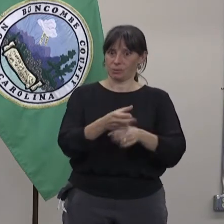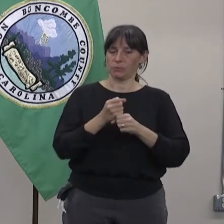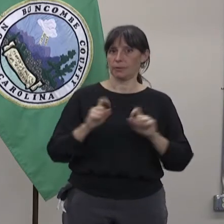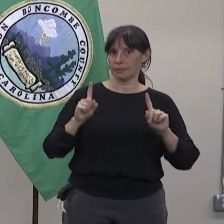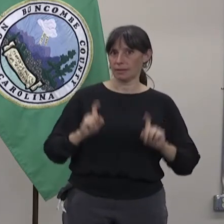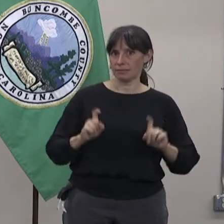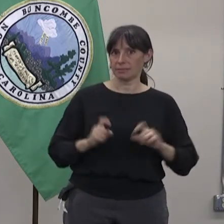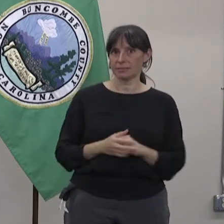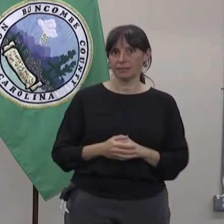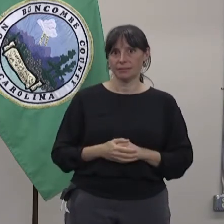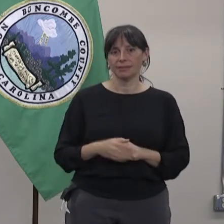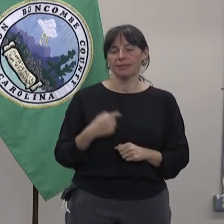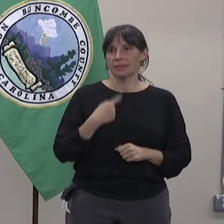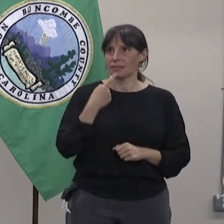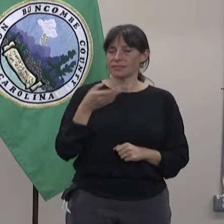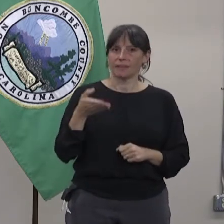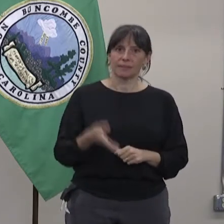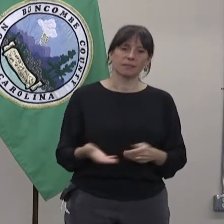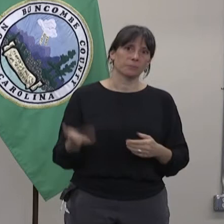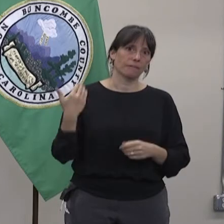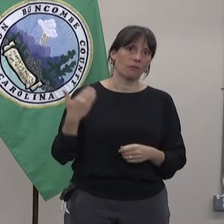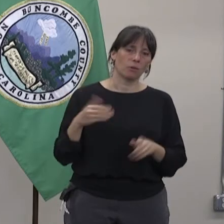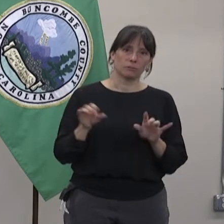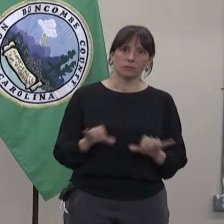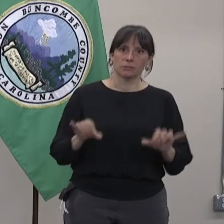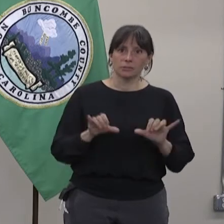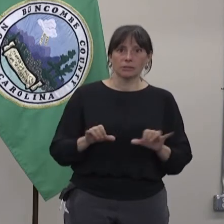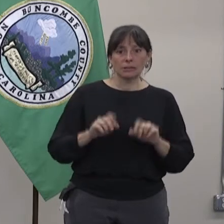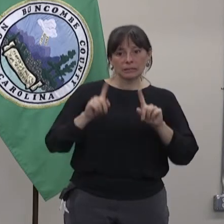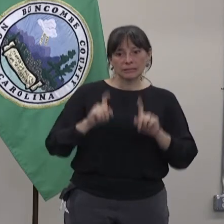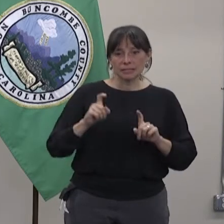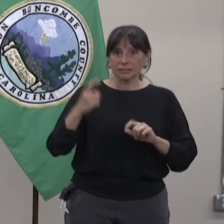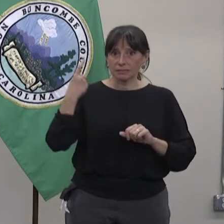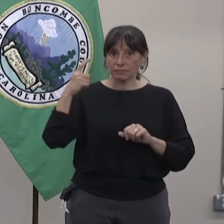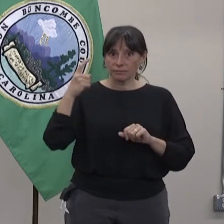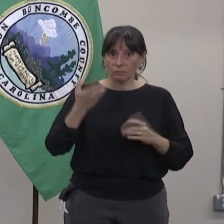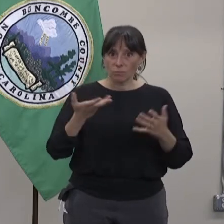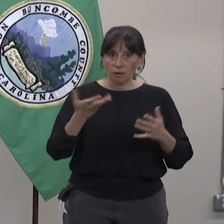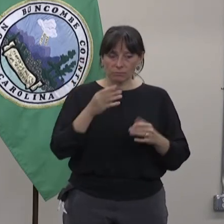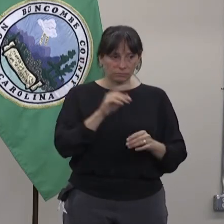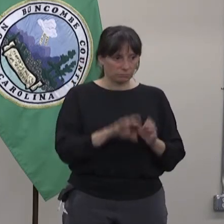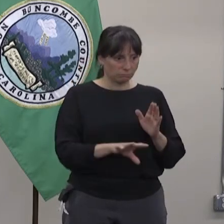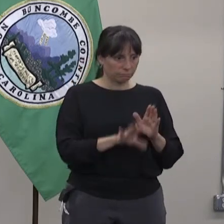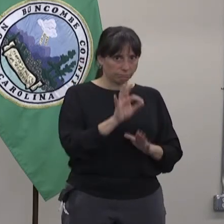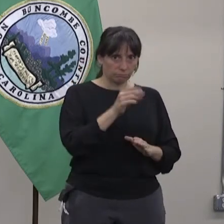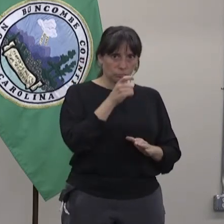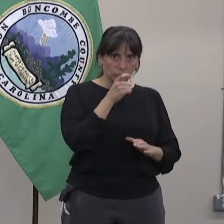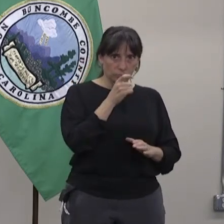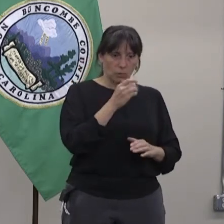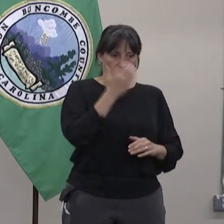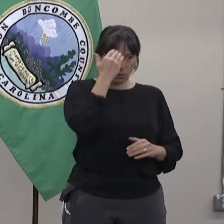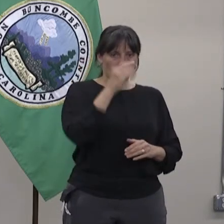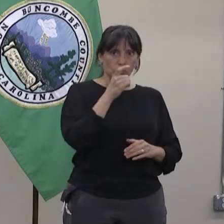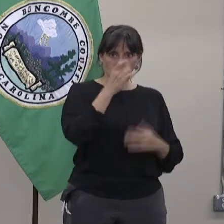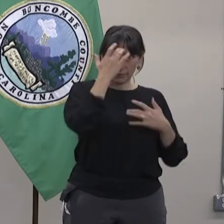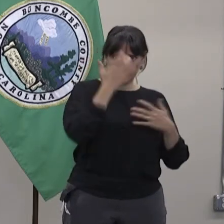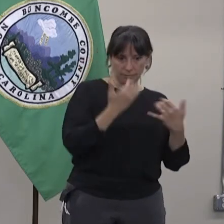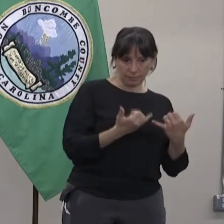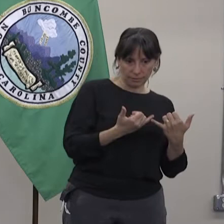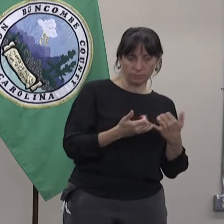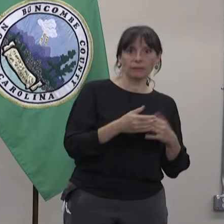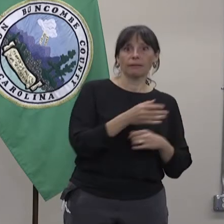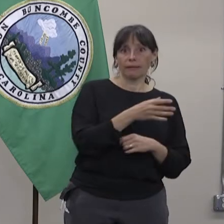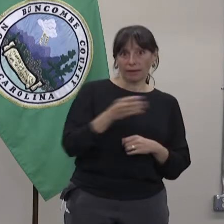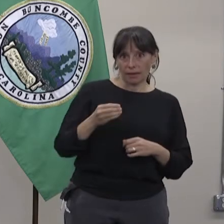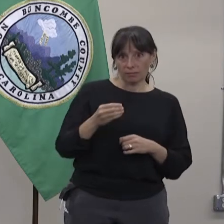You've heard me say it before, these testing efforts help us not only identify those with active infection, but also help us better understand